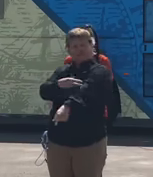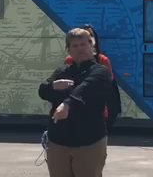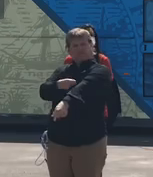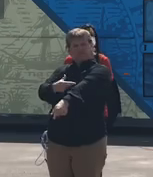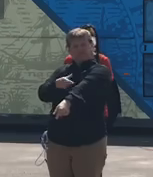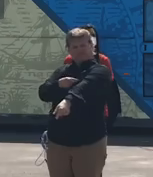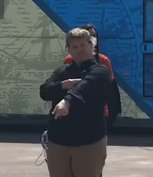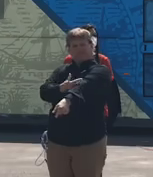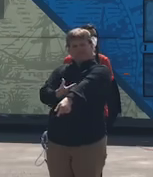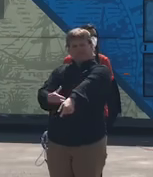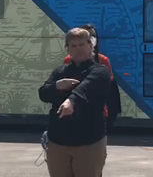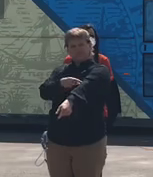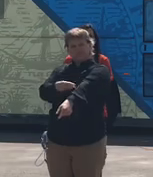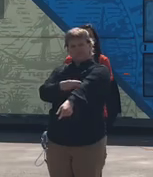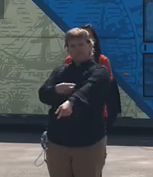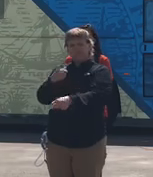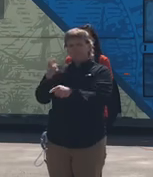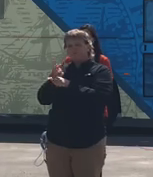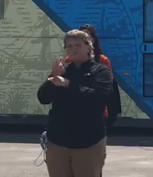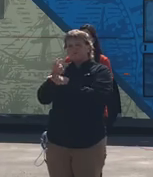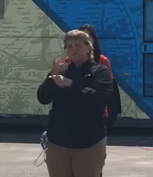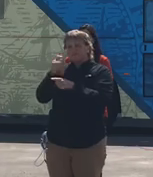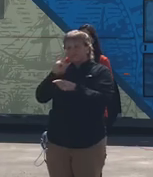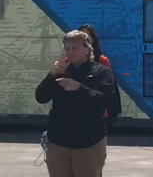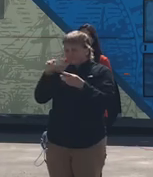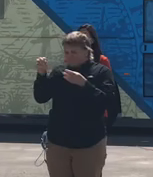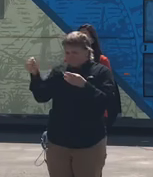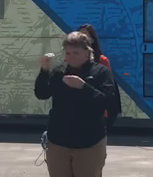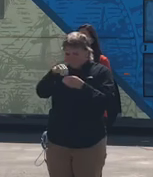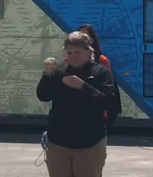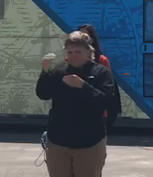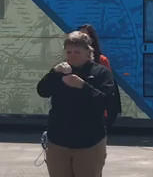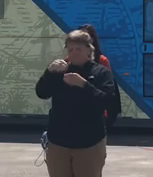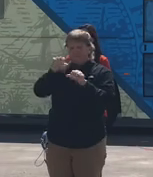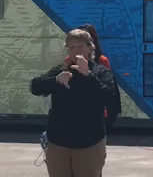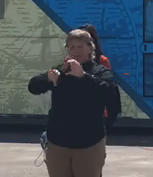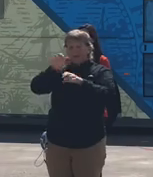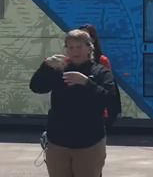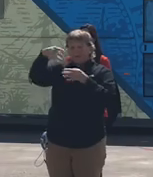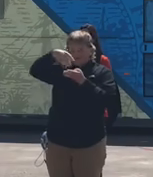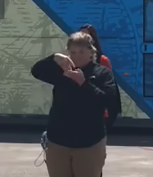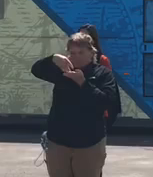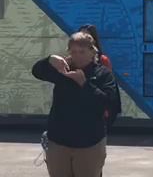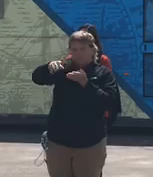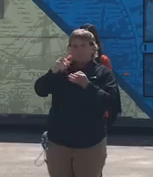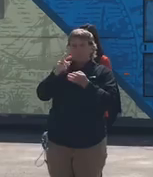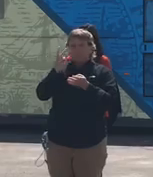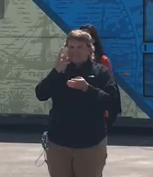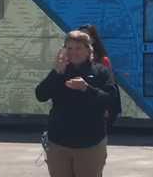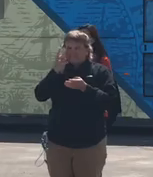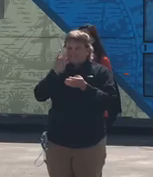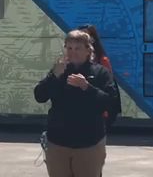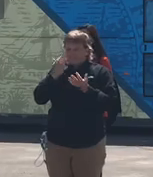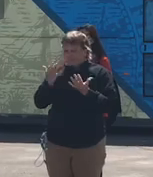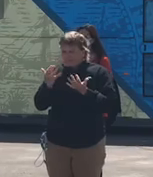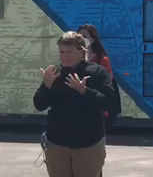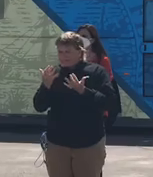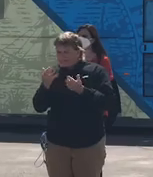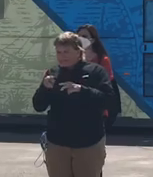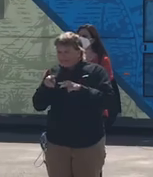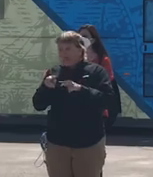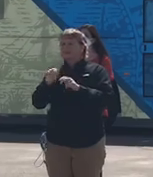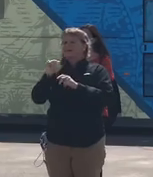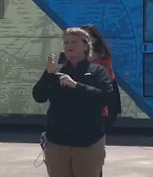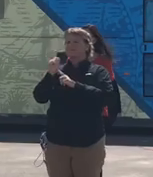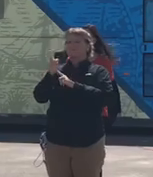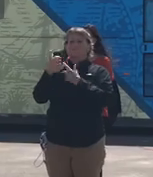some reagent in there, and then you watch to see the results. And within 10 or 15 minutes, you get the result, either positive for